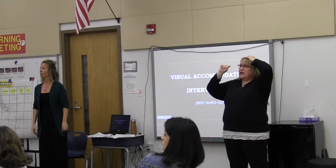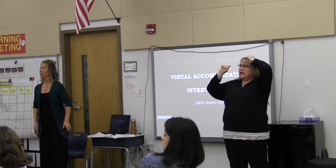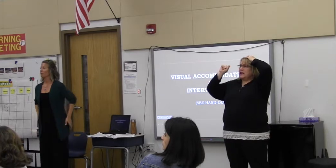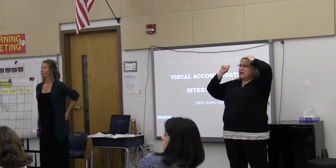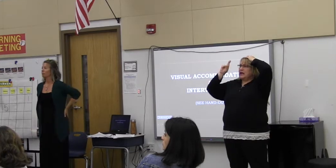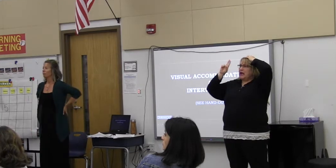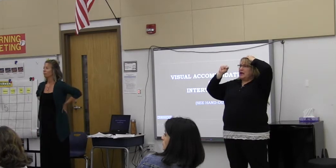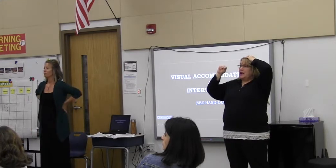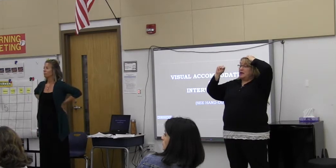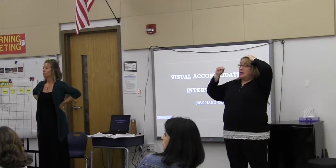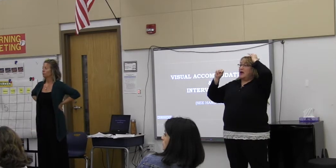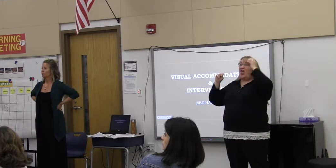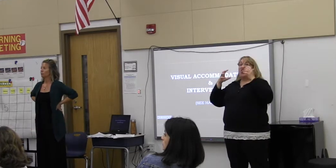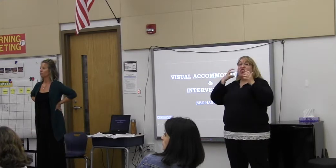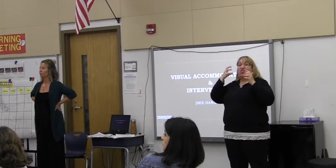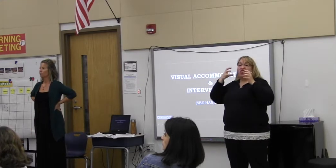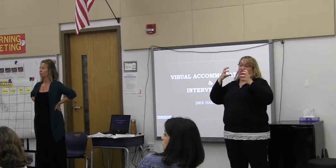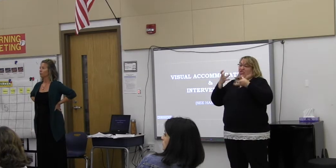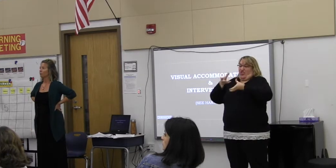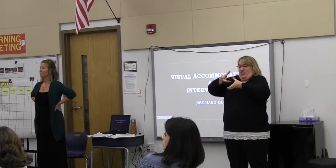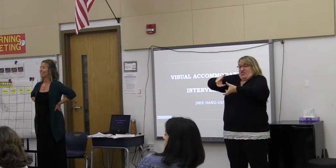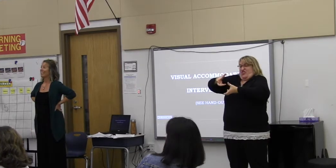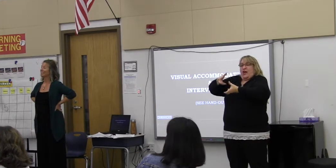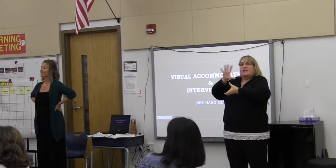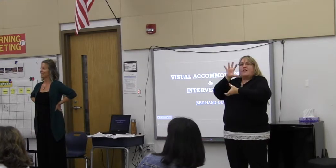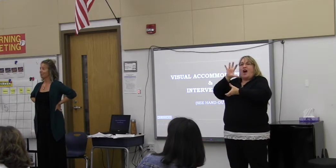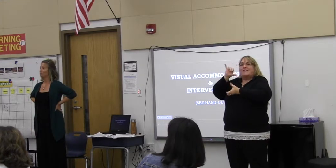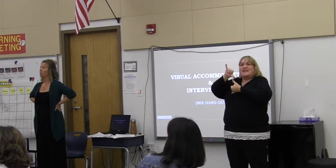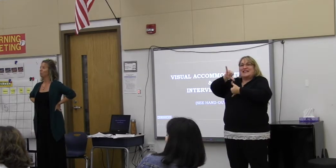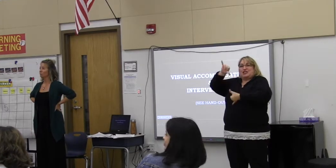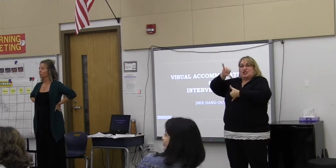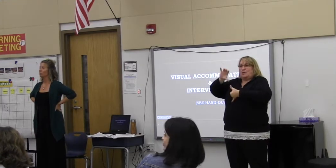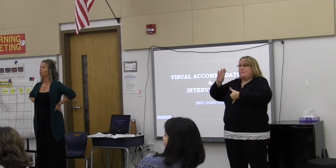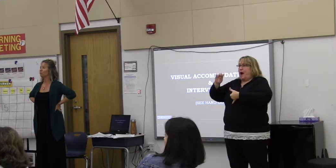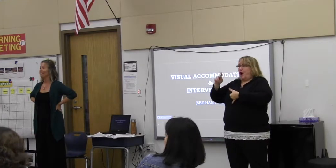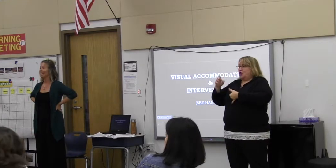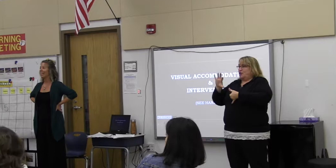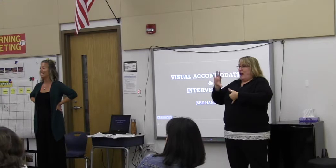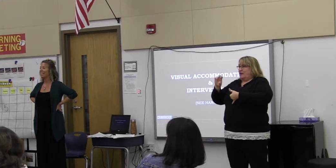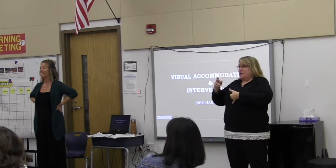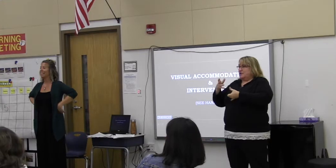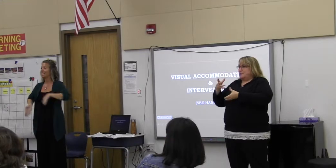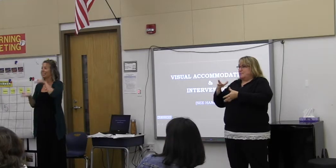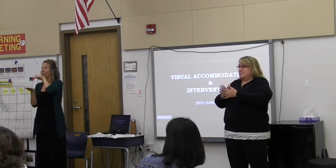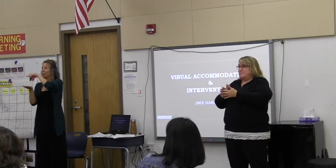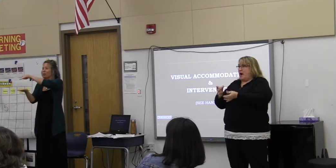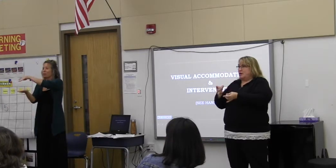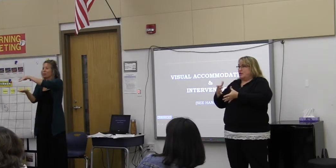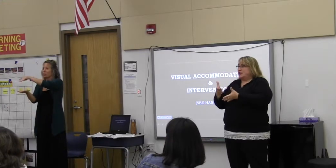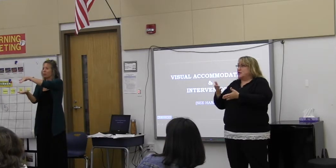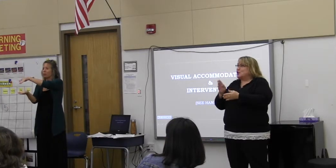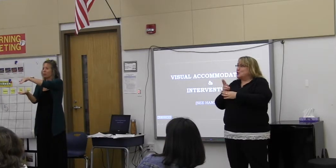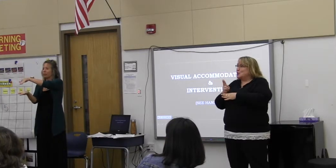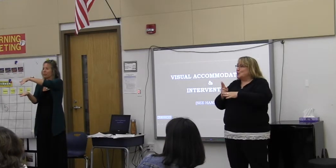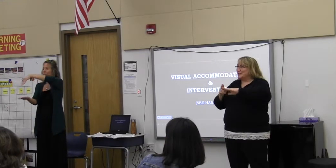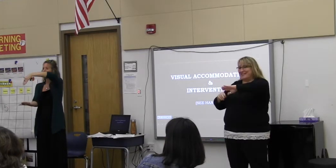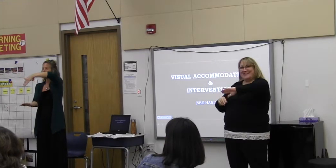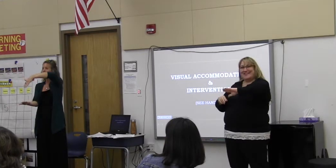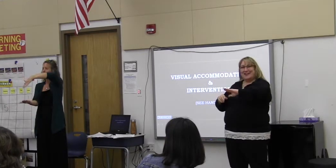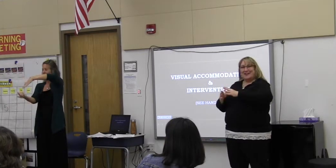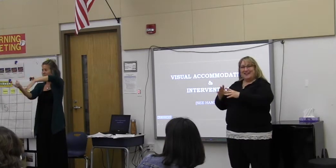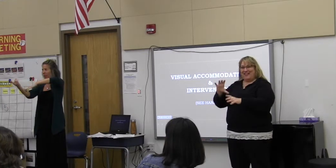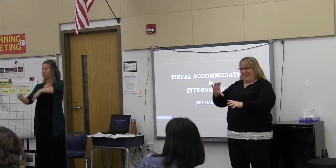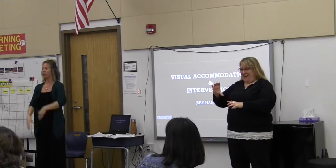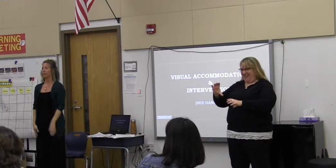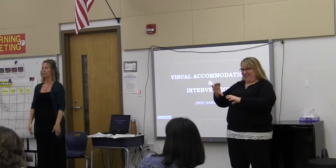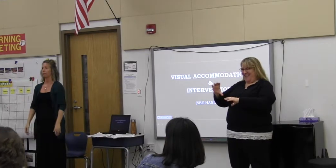A thick binder might work as well, like a 5-inch binder Yes. on the side. Yeah. One of those big 3-ring binders with